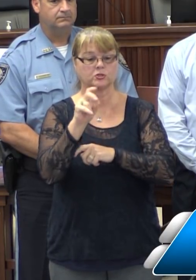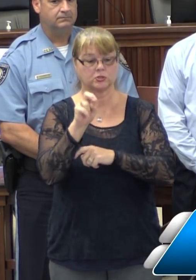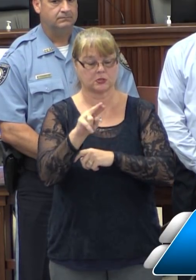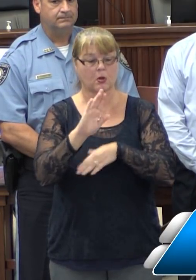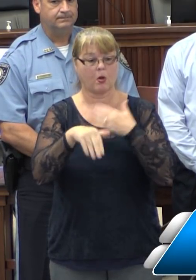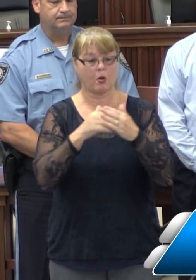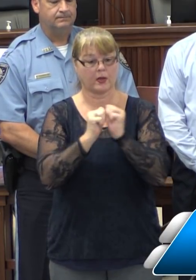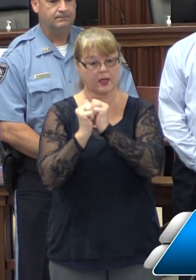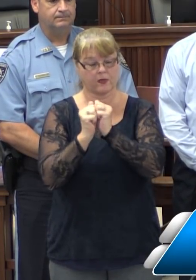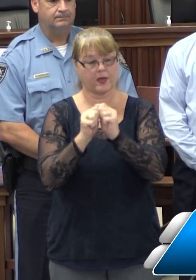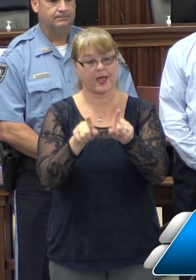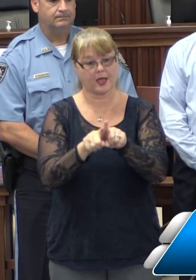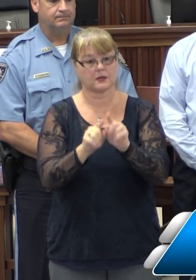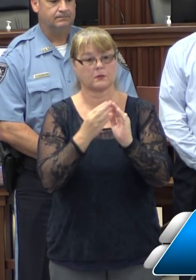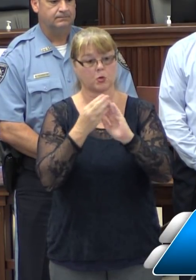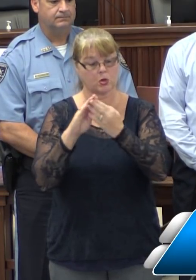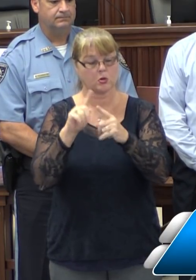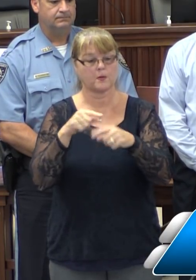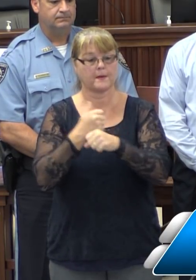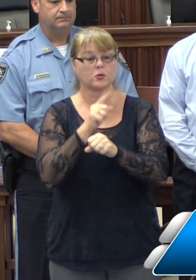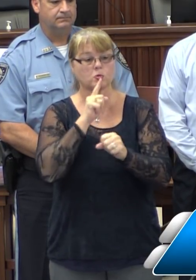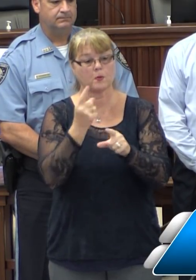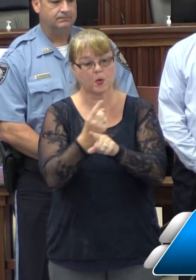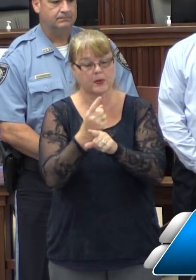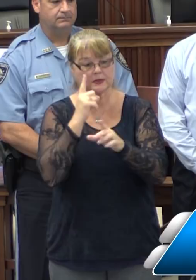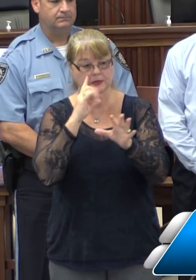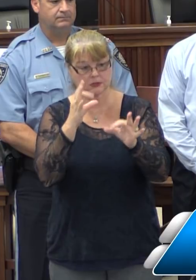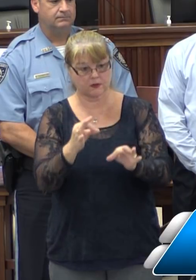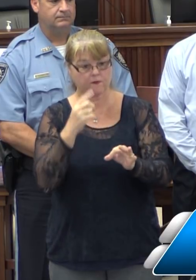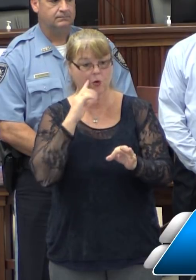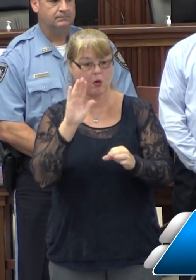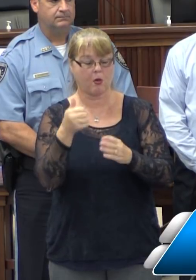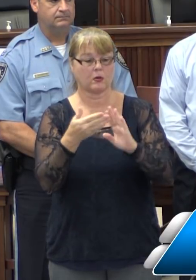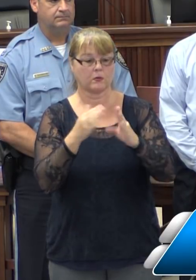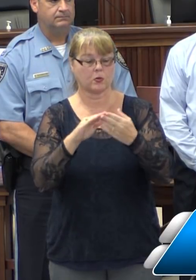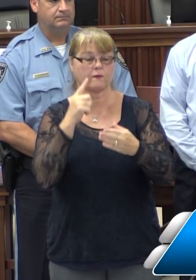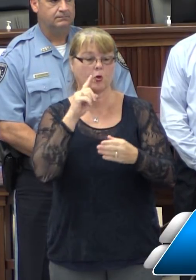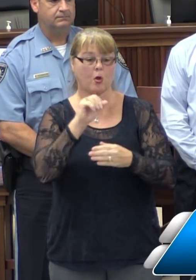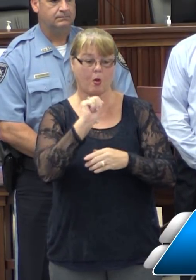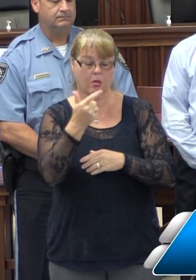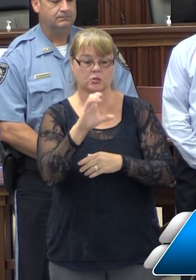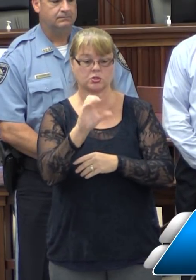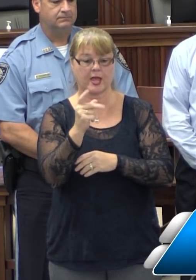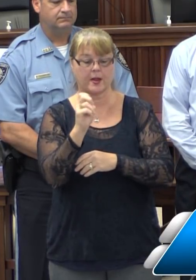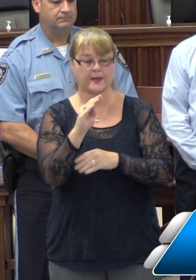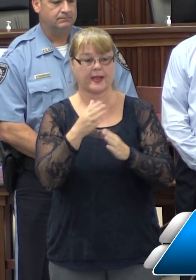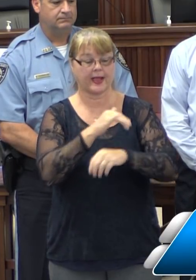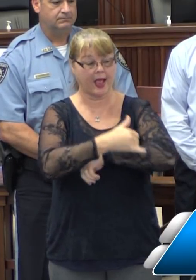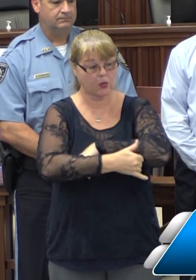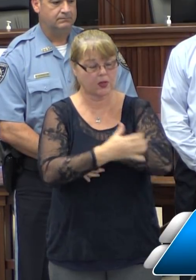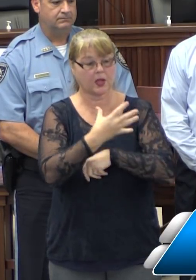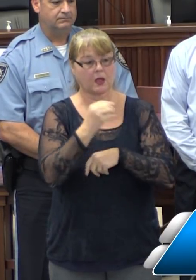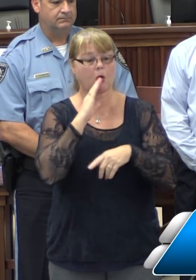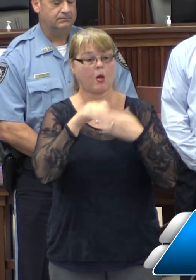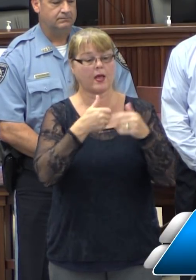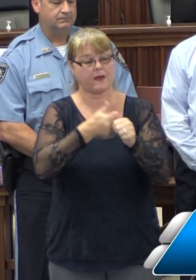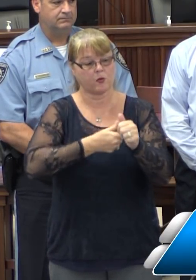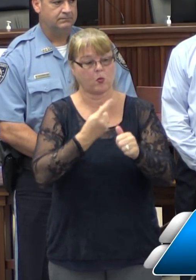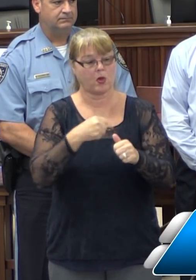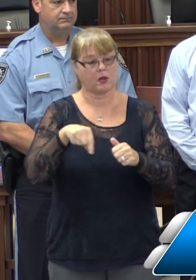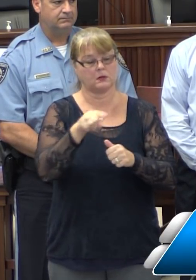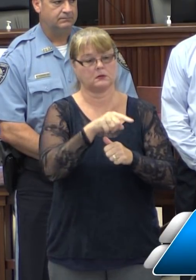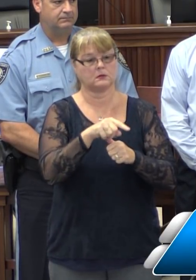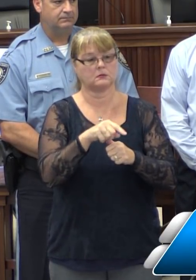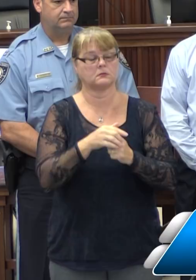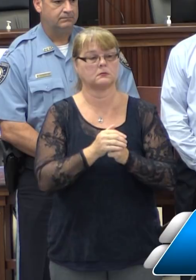come together as a community to make appropriate decisions for the community, for all of Chatham County, and everybody has been in lockstep with